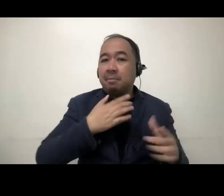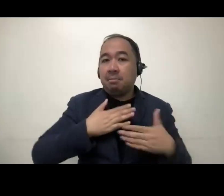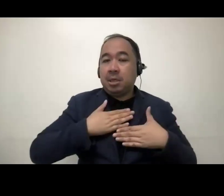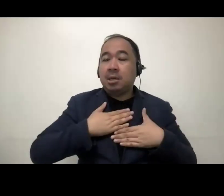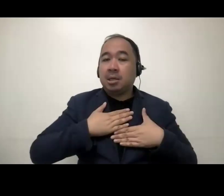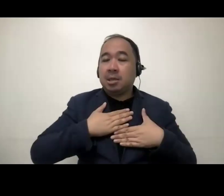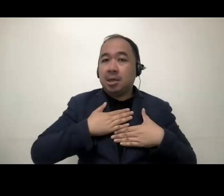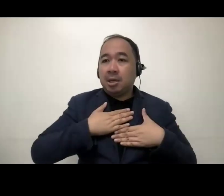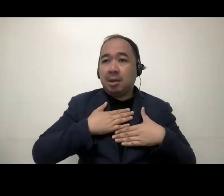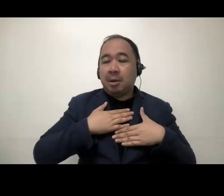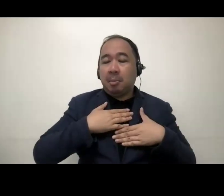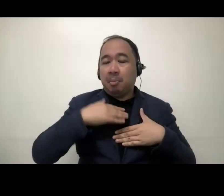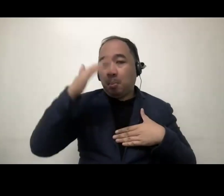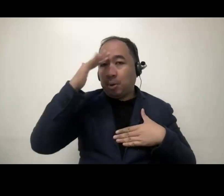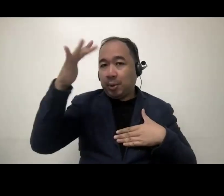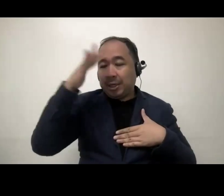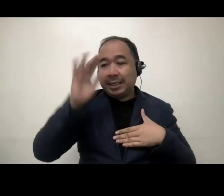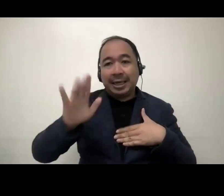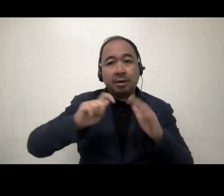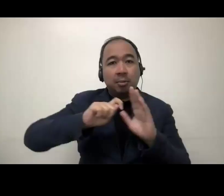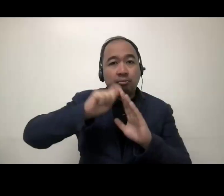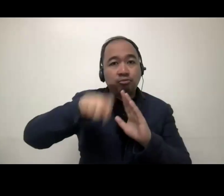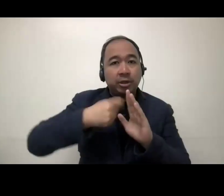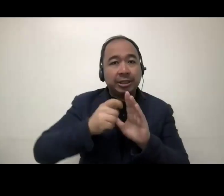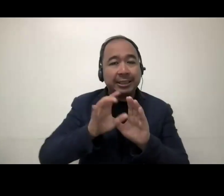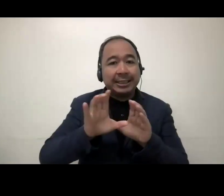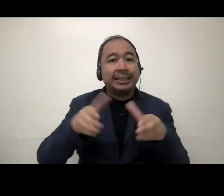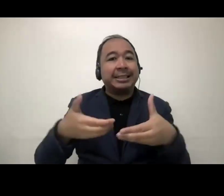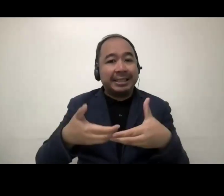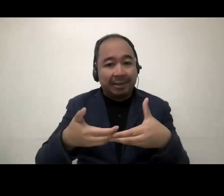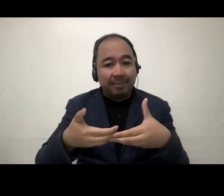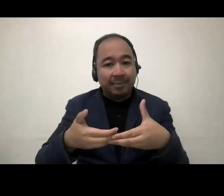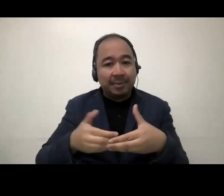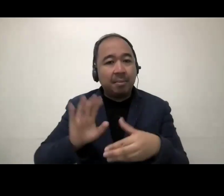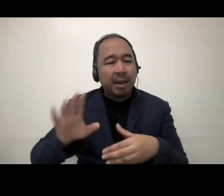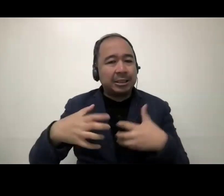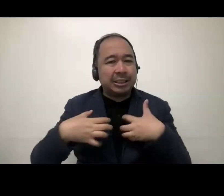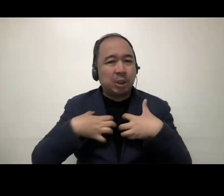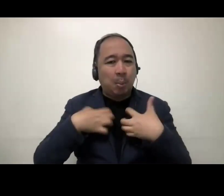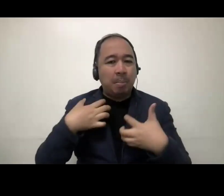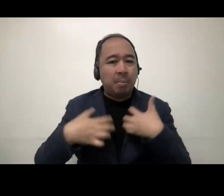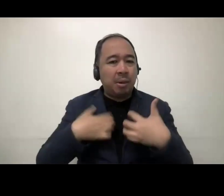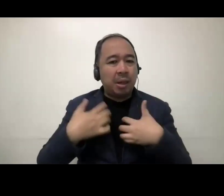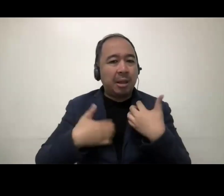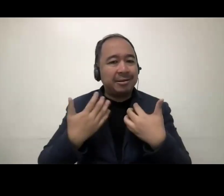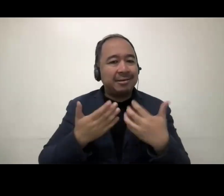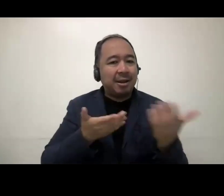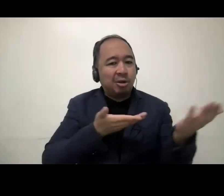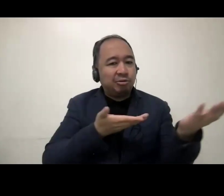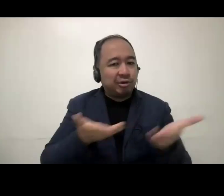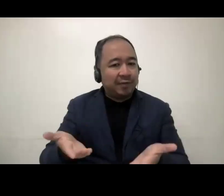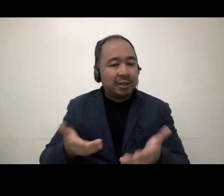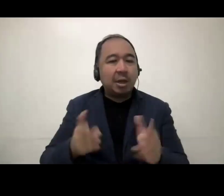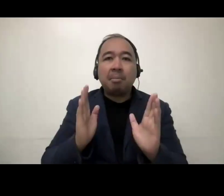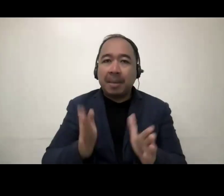that the project teams and grievance redress services ought to deal with the vast majority of complaints. What we should be dealing with